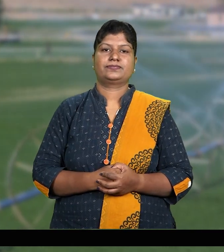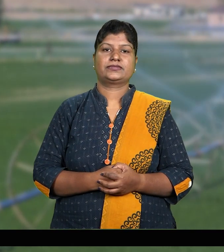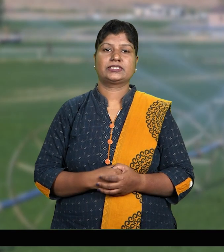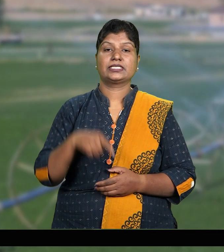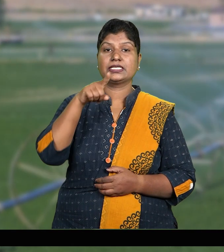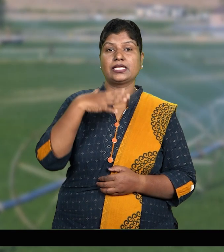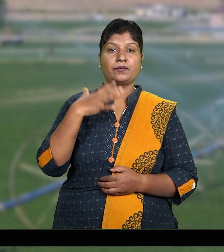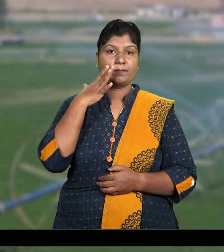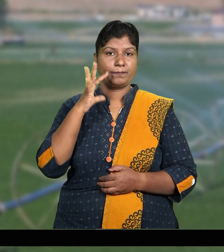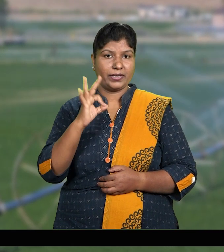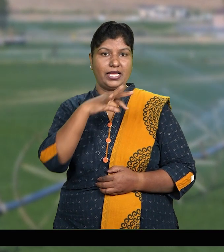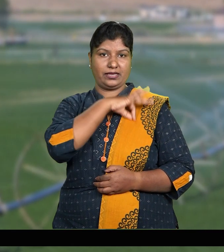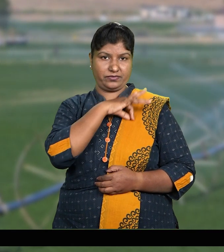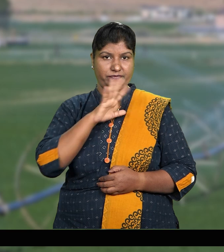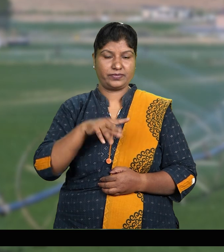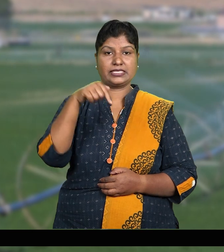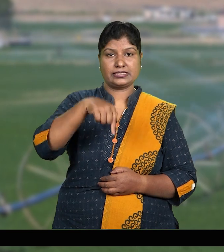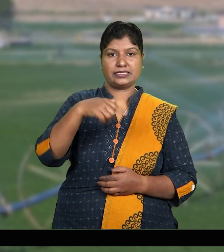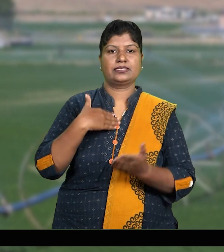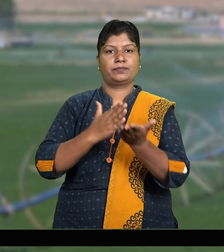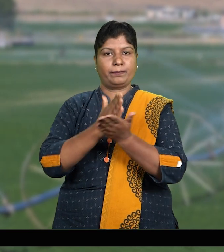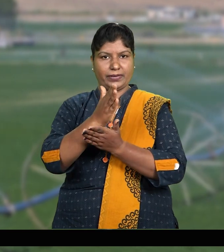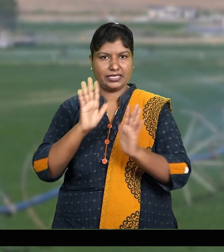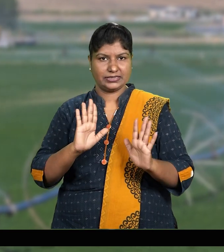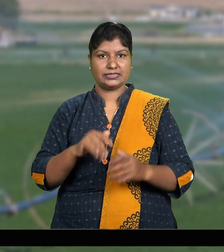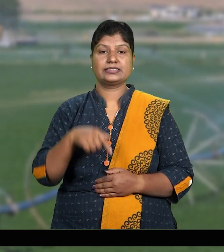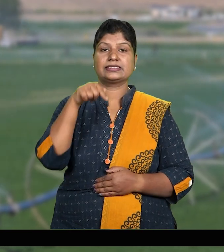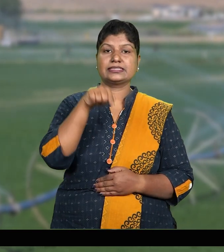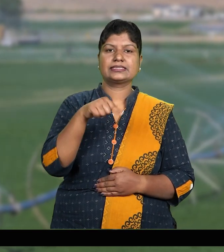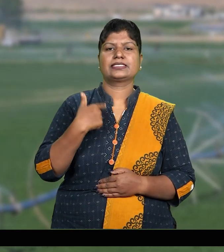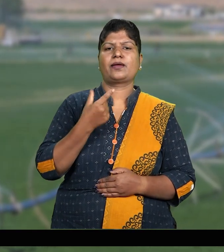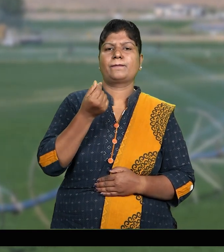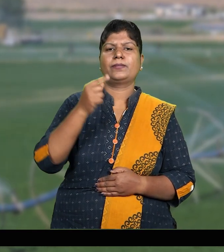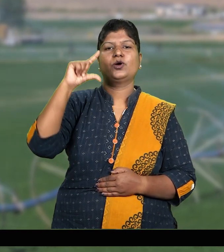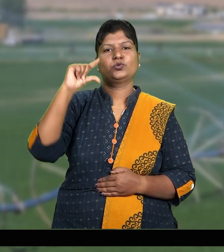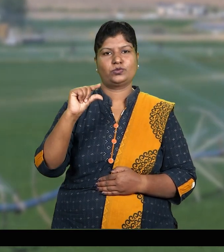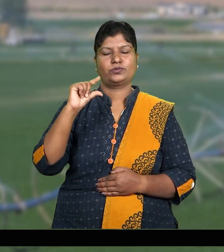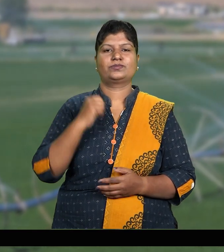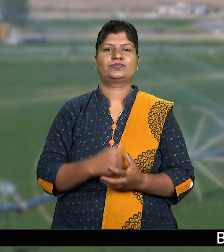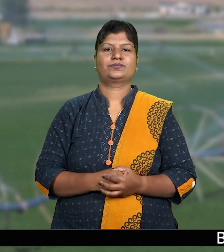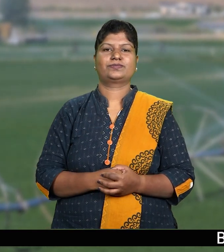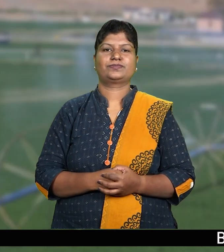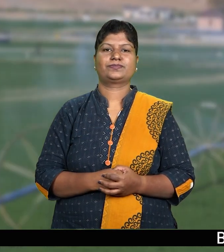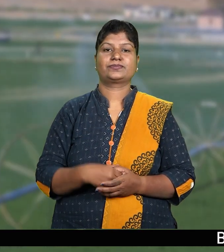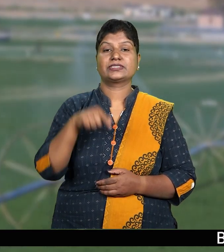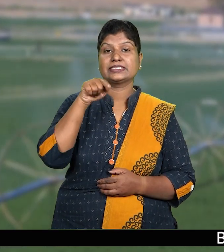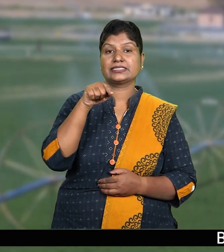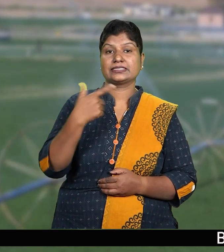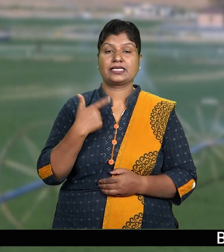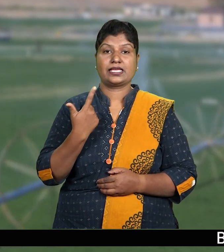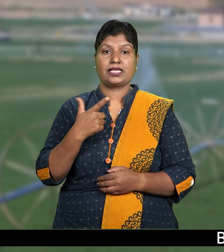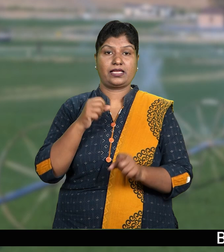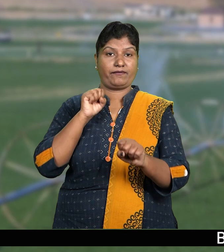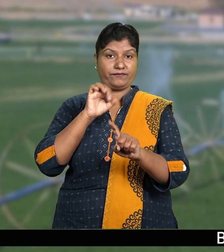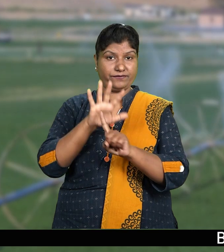The main advantage of this method is that it is cheaper, but its